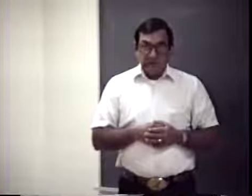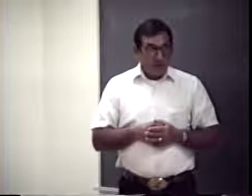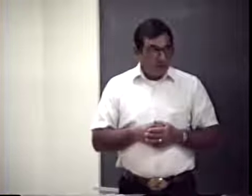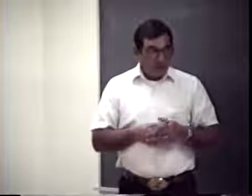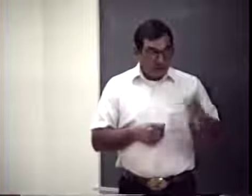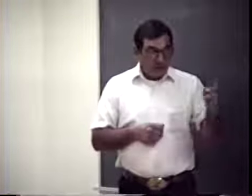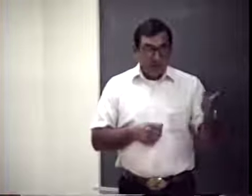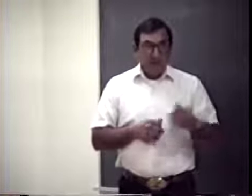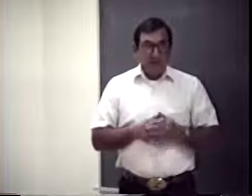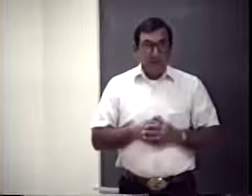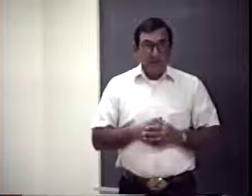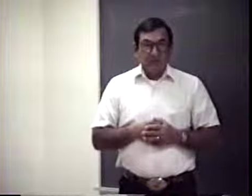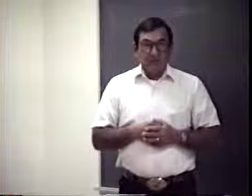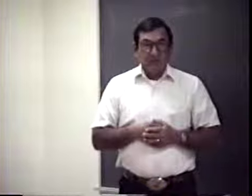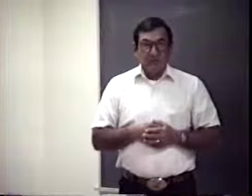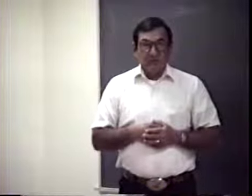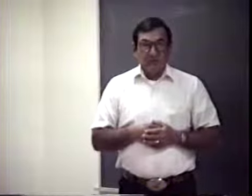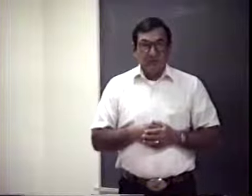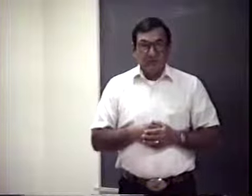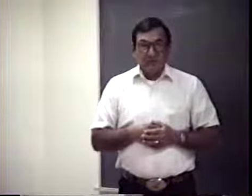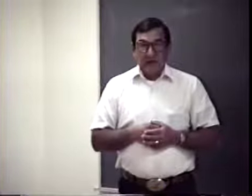sign language like I have learned from Willie here.